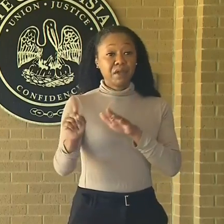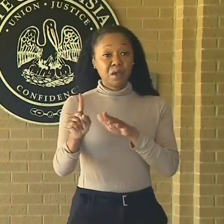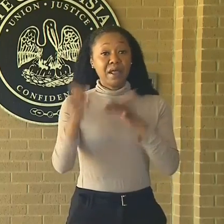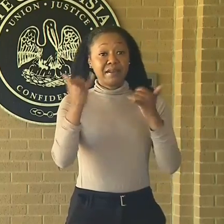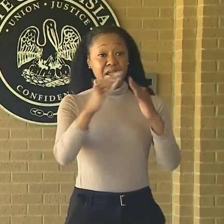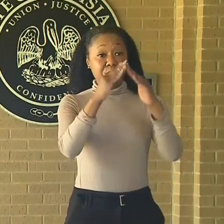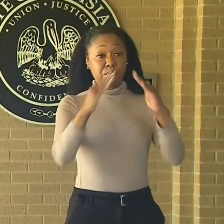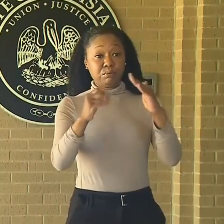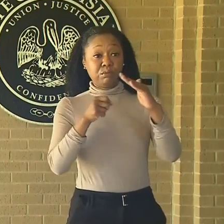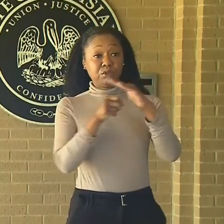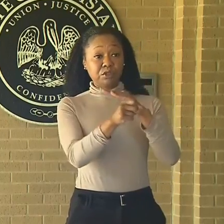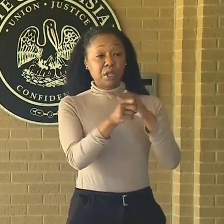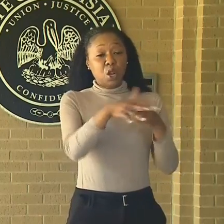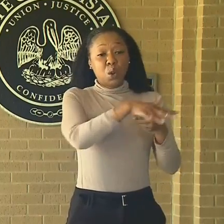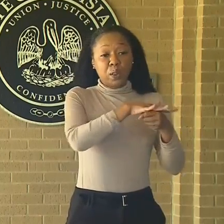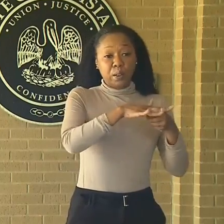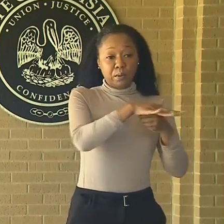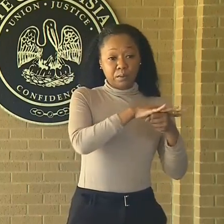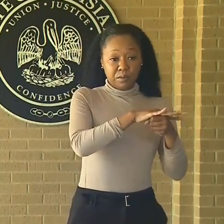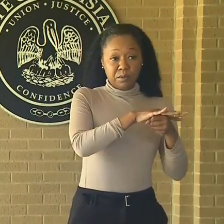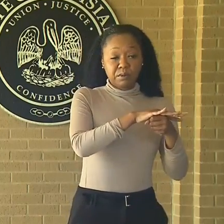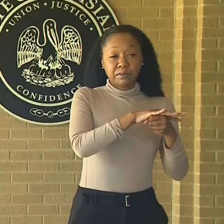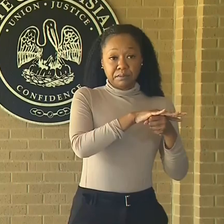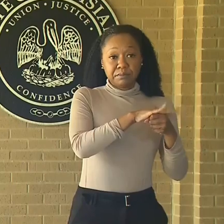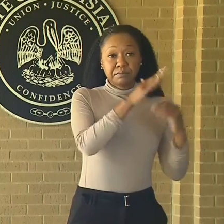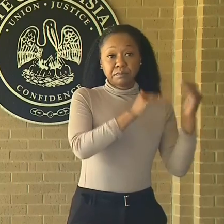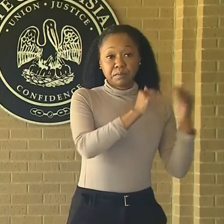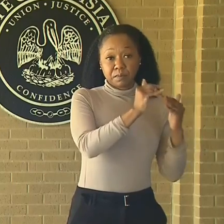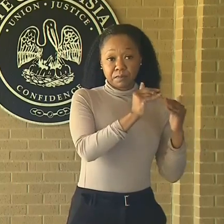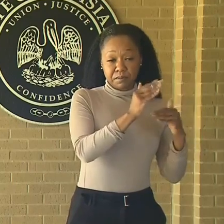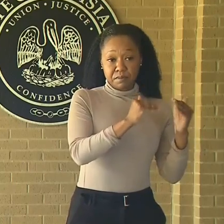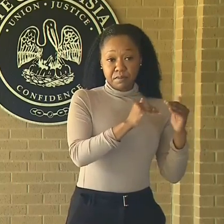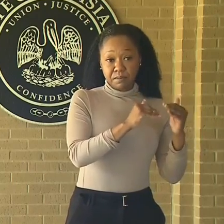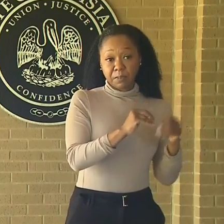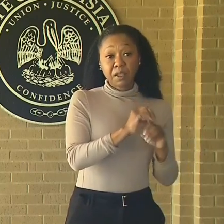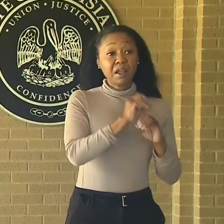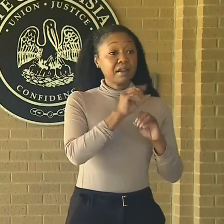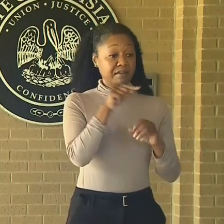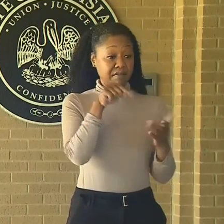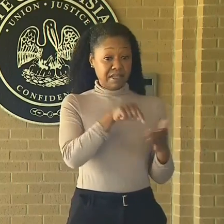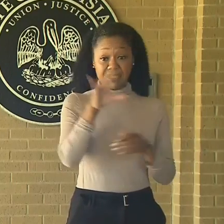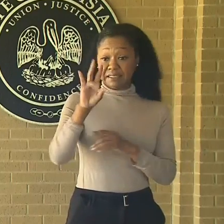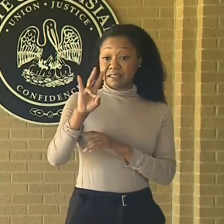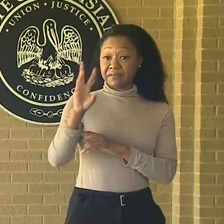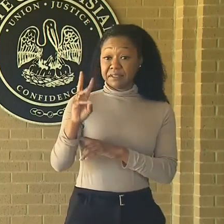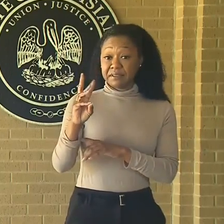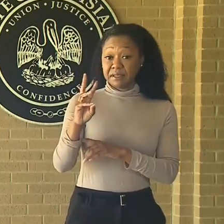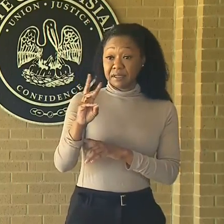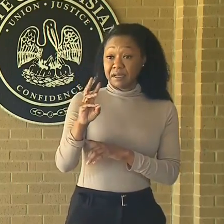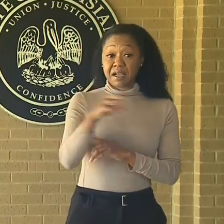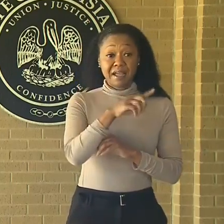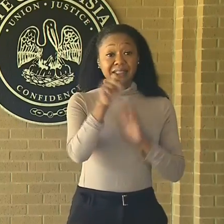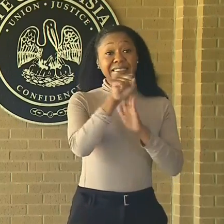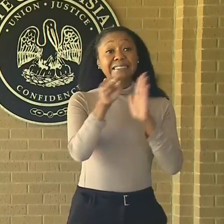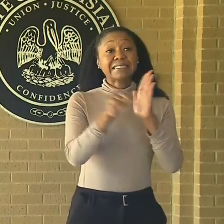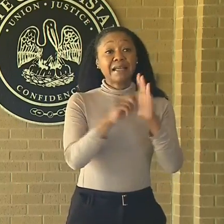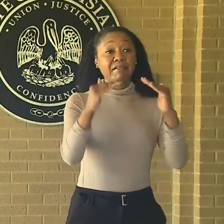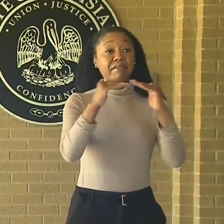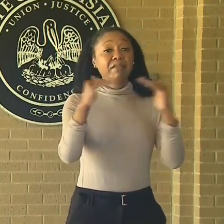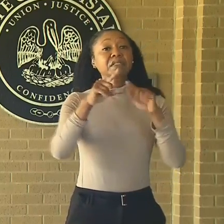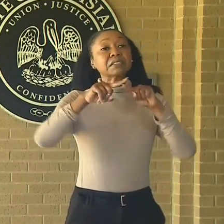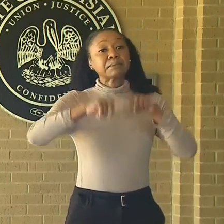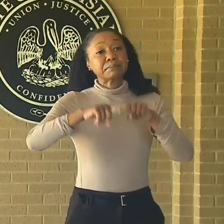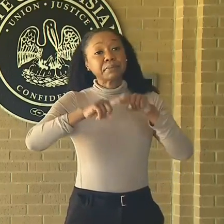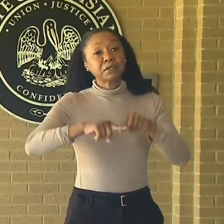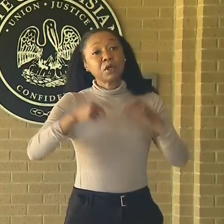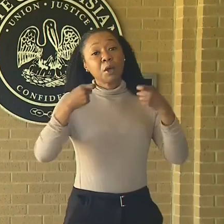sheltering in local shelter facilities. None of those 76 are at the state level. Depending on